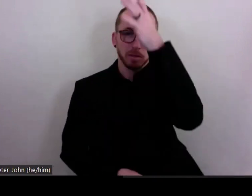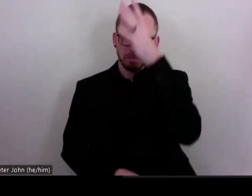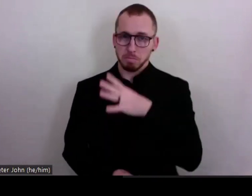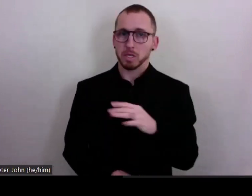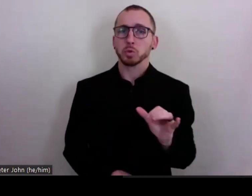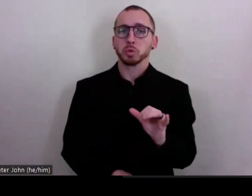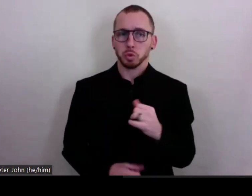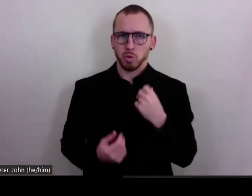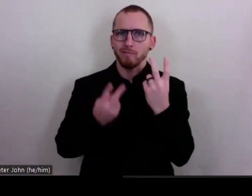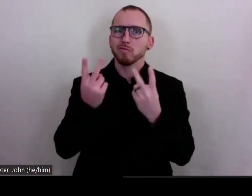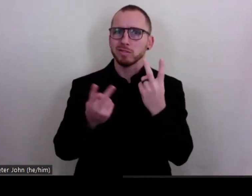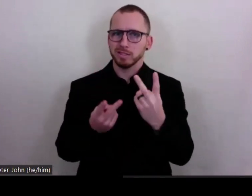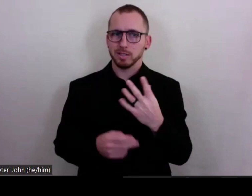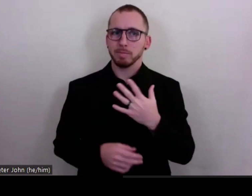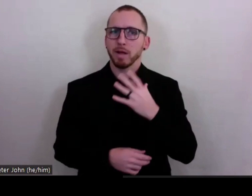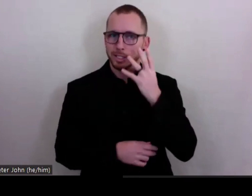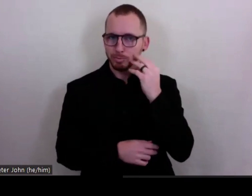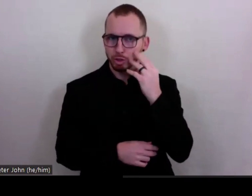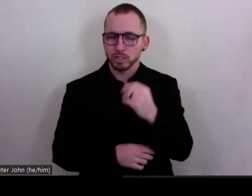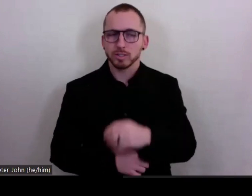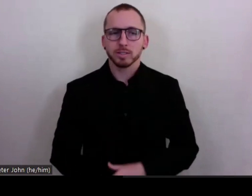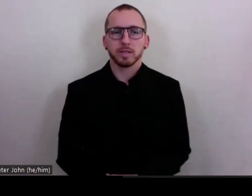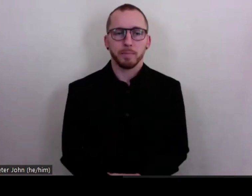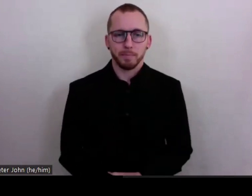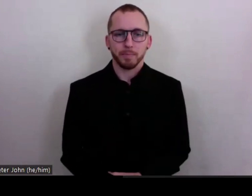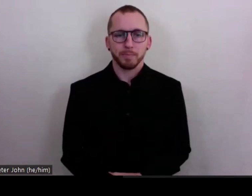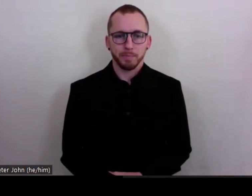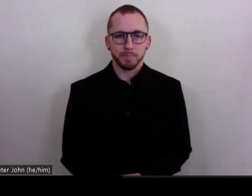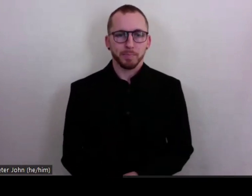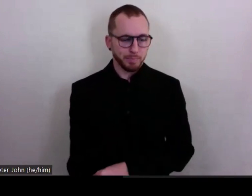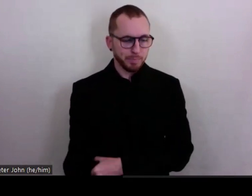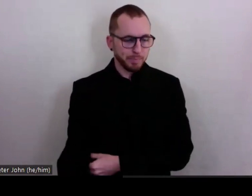sexual trauma, or as we refer to as MST, as I do women.